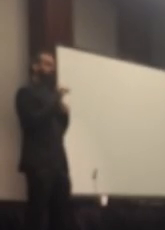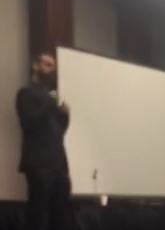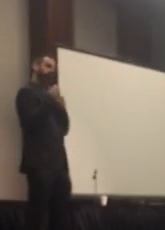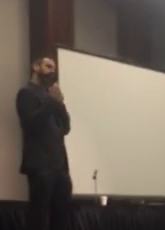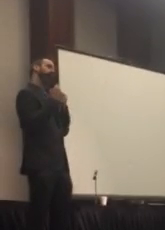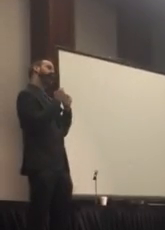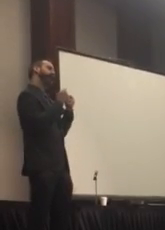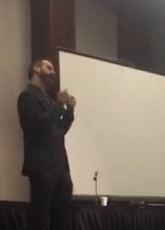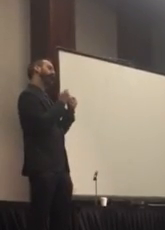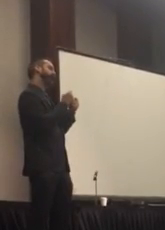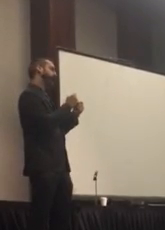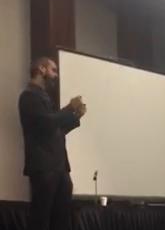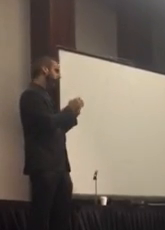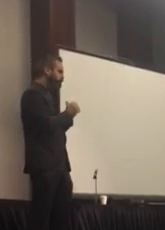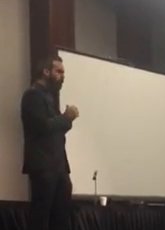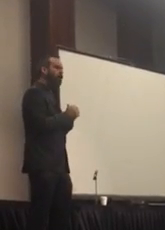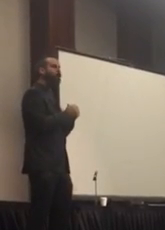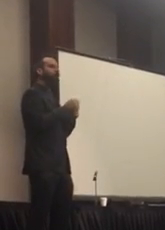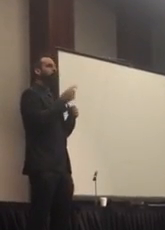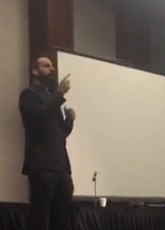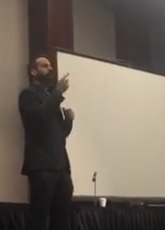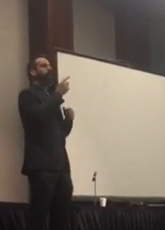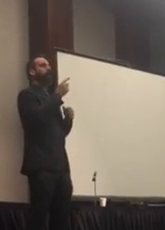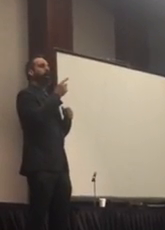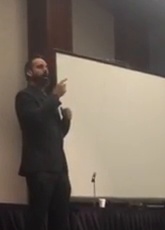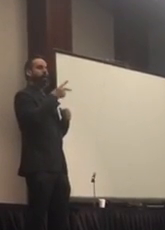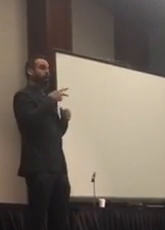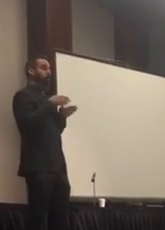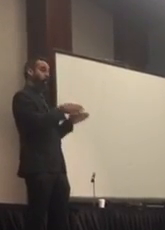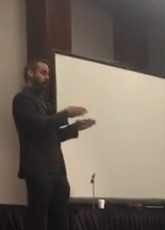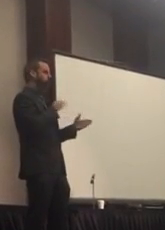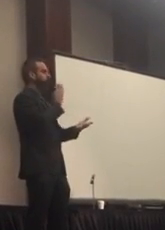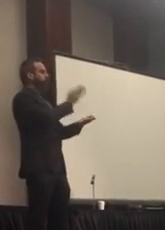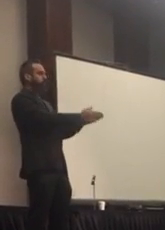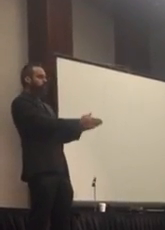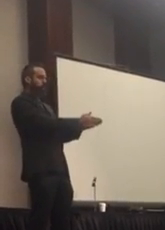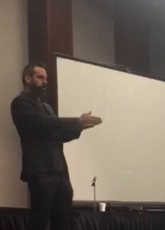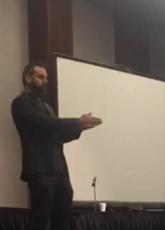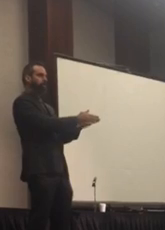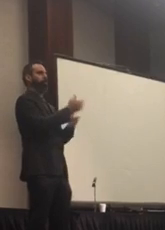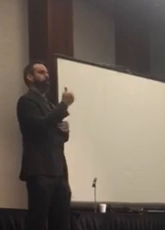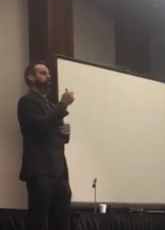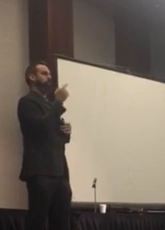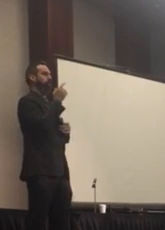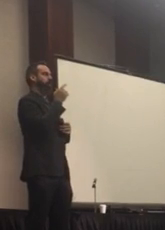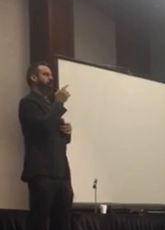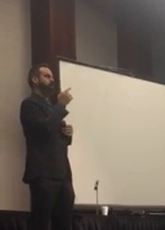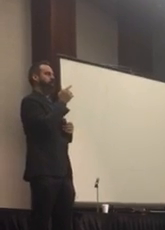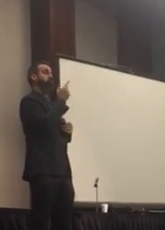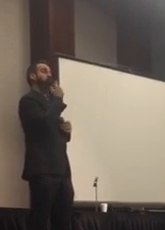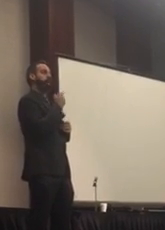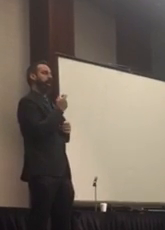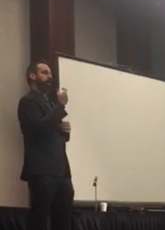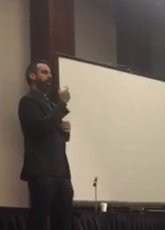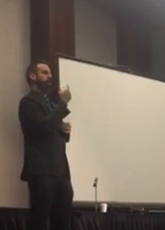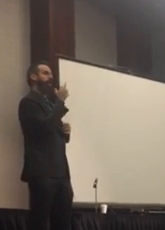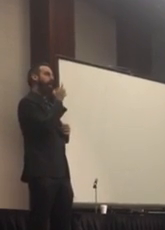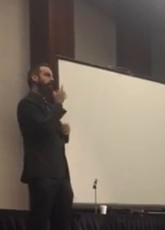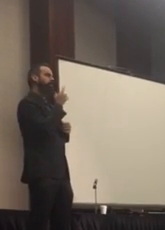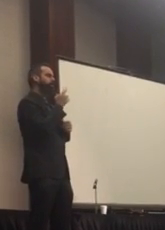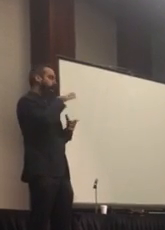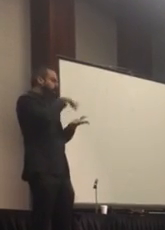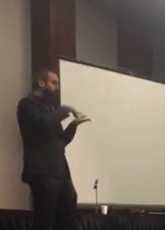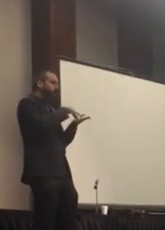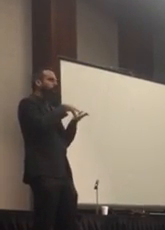we're driving on the surface streets, we're halfway there, and we're stopped at a red light. And the red light is right in the middle of a public housing